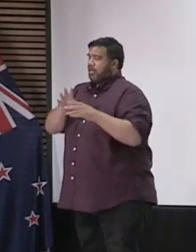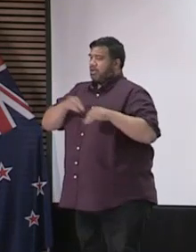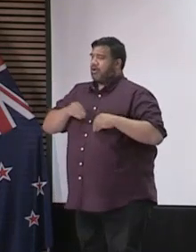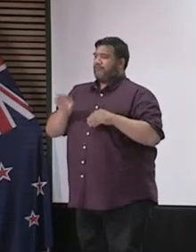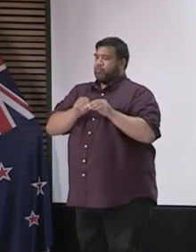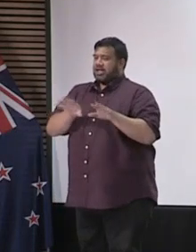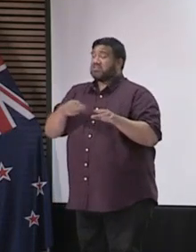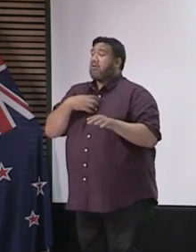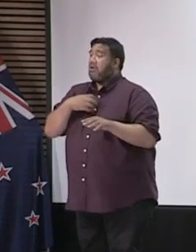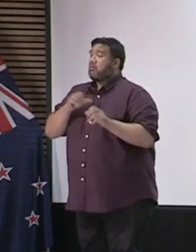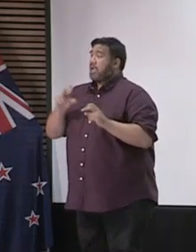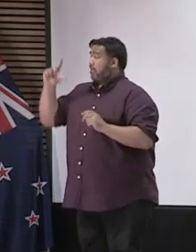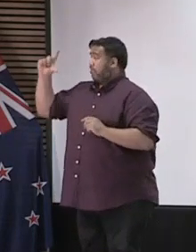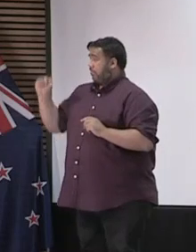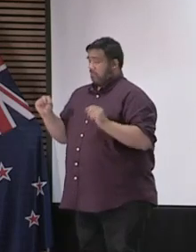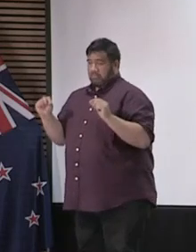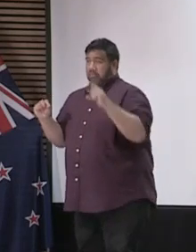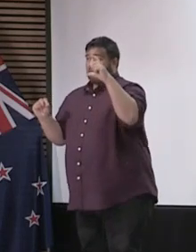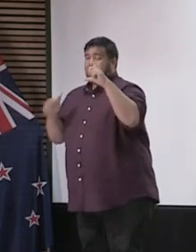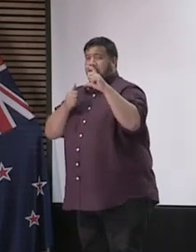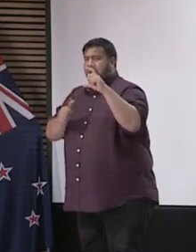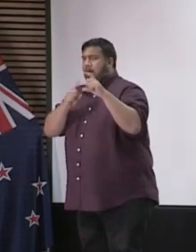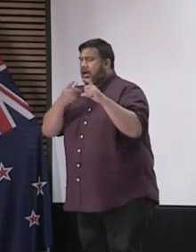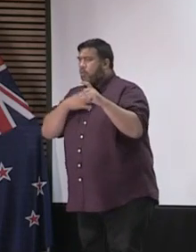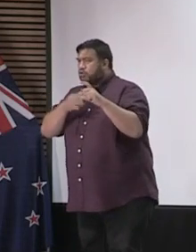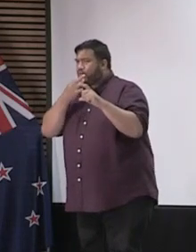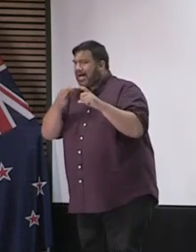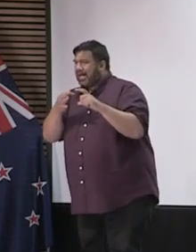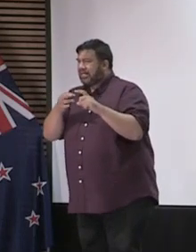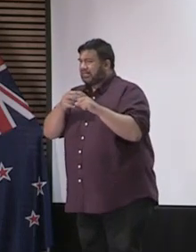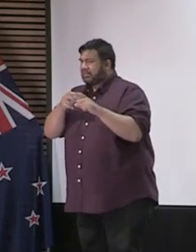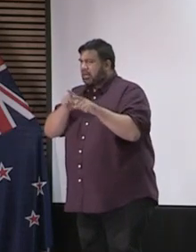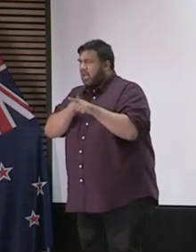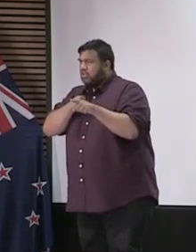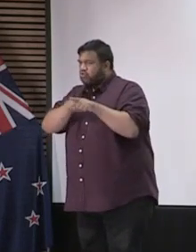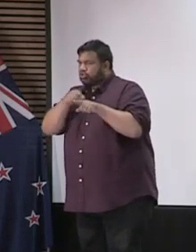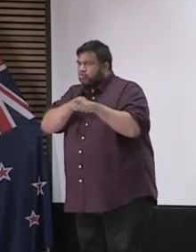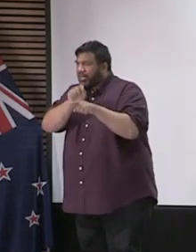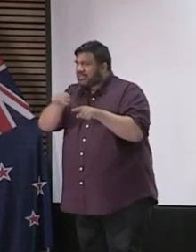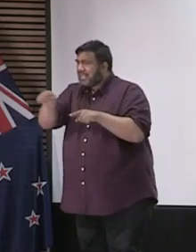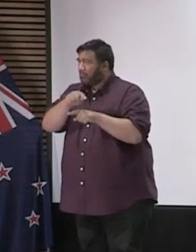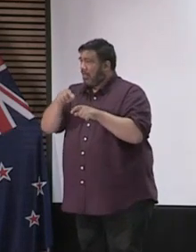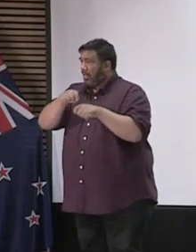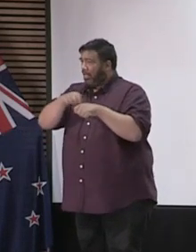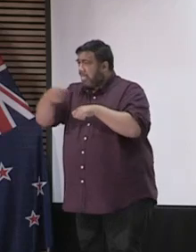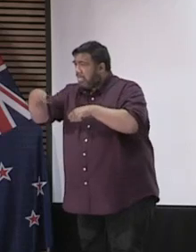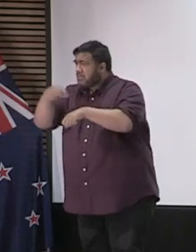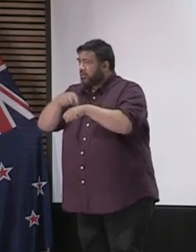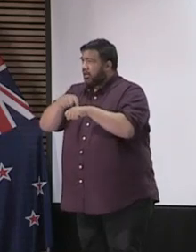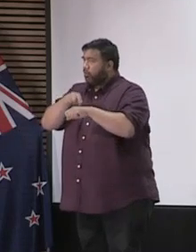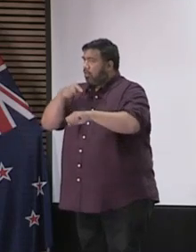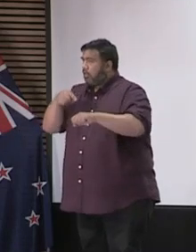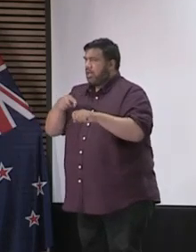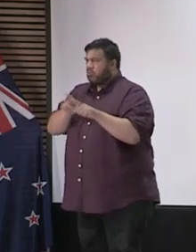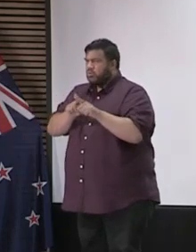a bit of time to contact trace those people in particular? So the proportion that is unknown is down to 10%. So